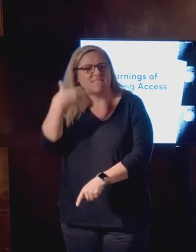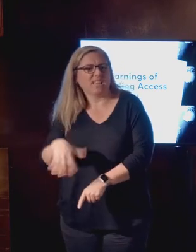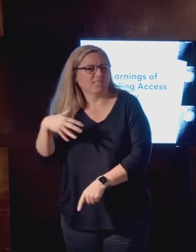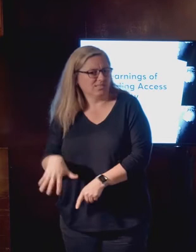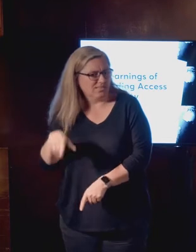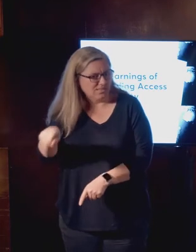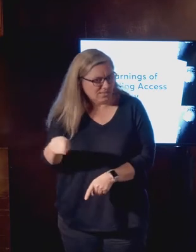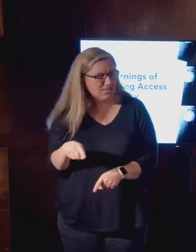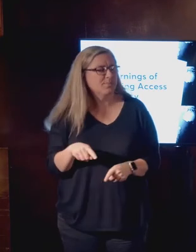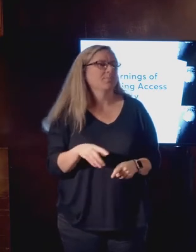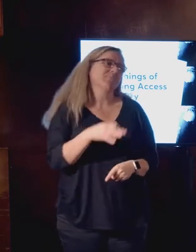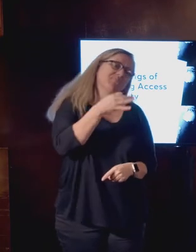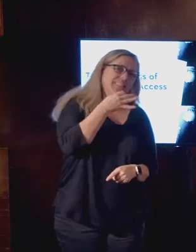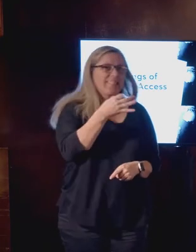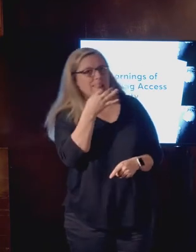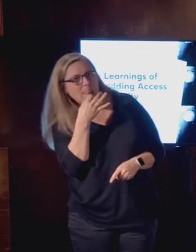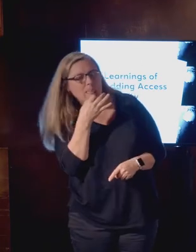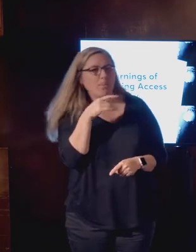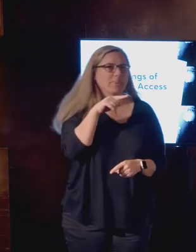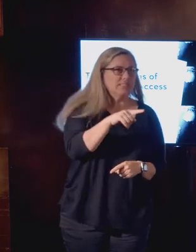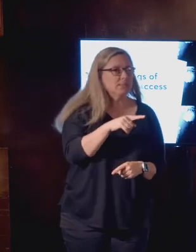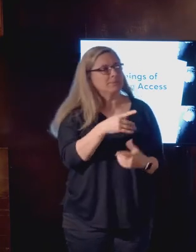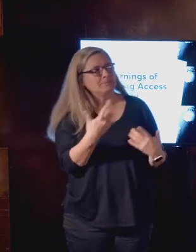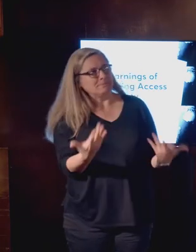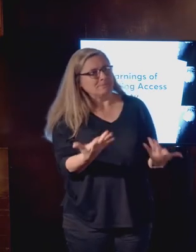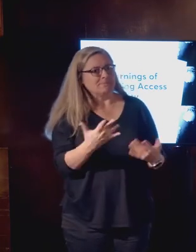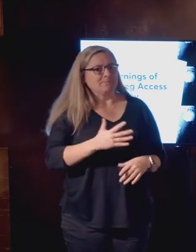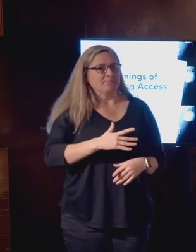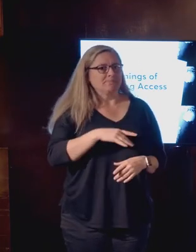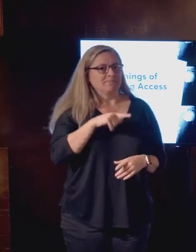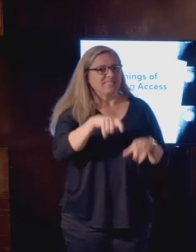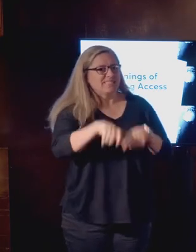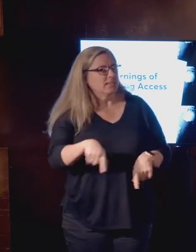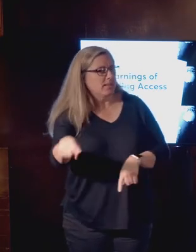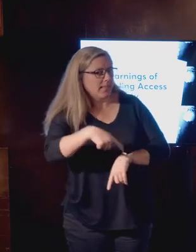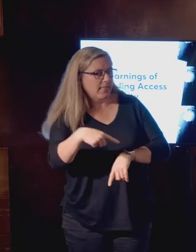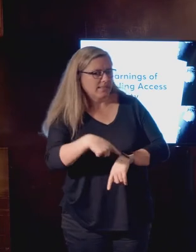using that song. So it was a little bit controversial at the time. Interestingly, yeah.